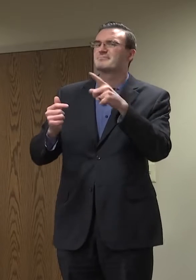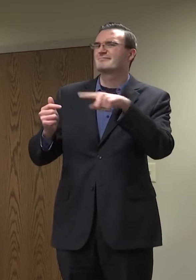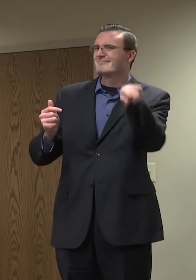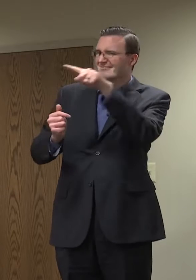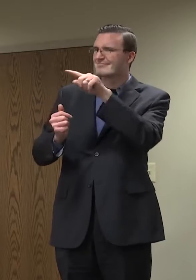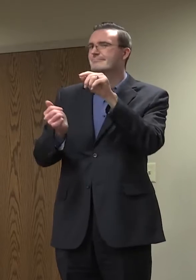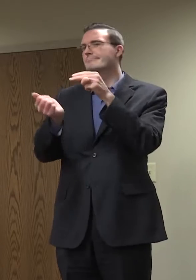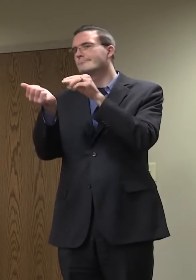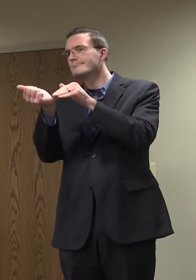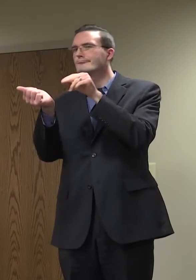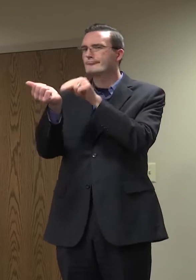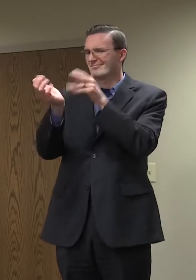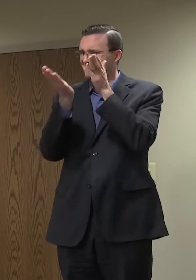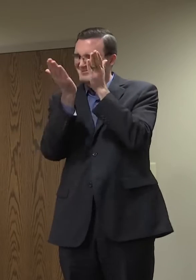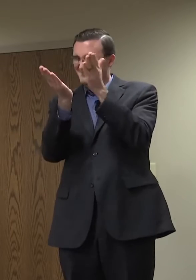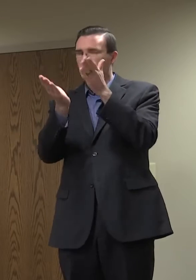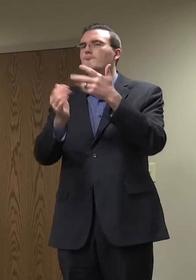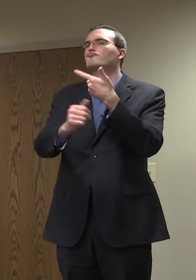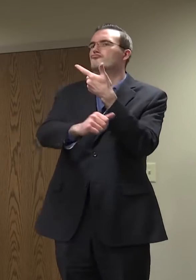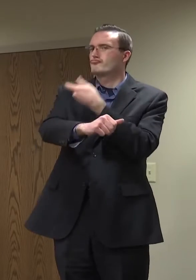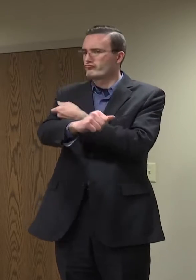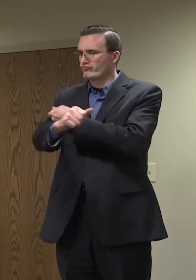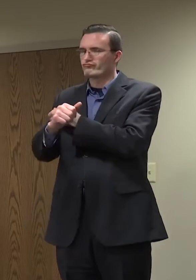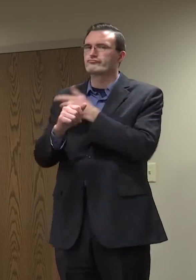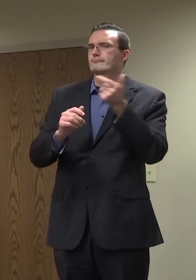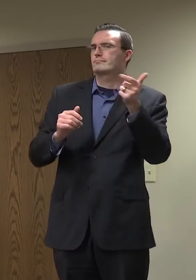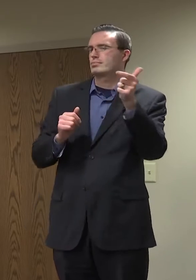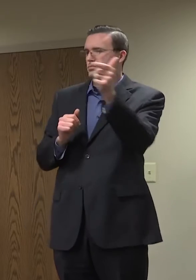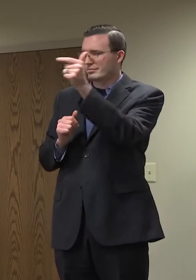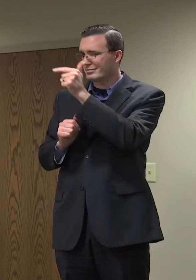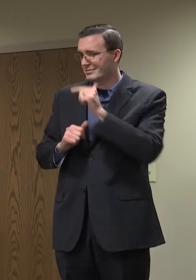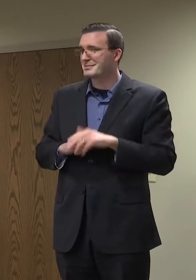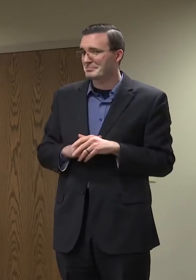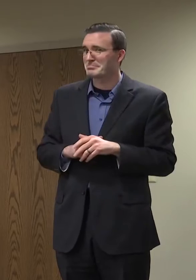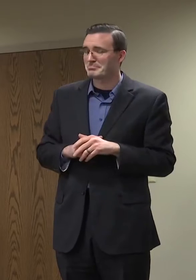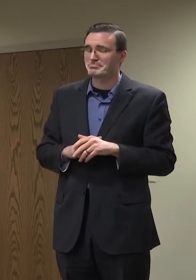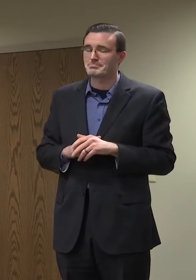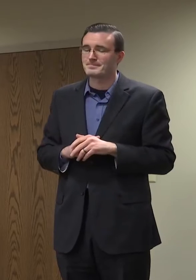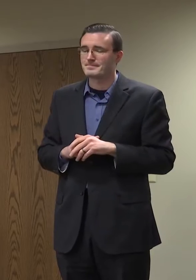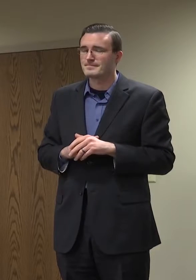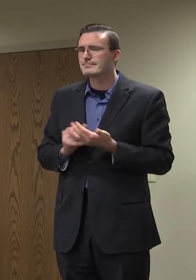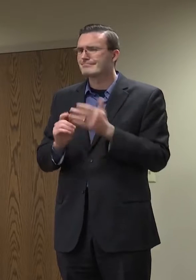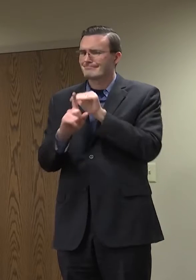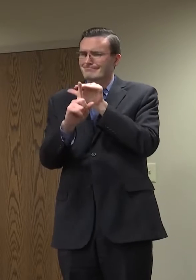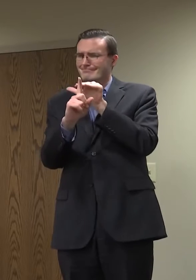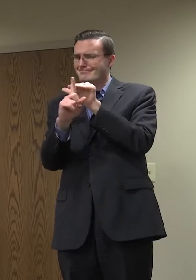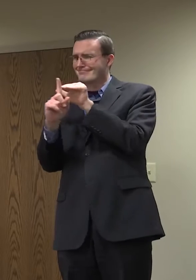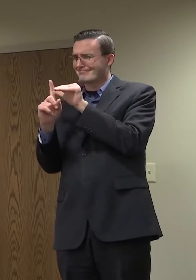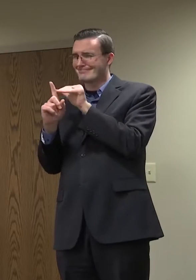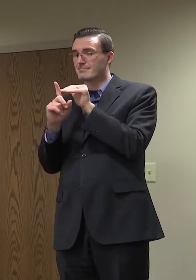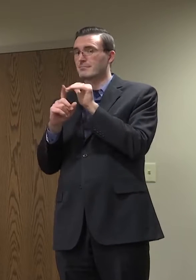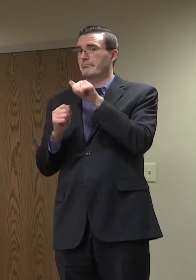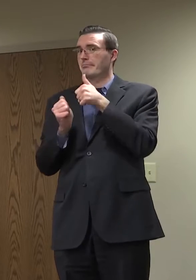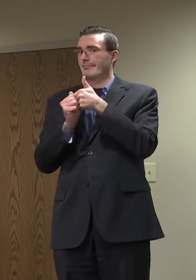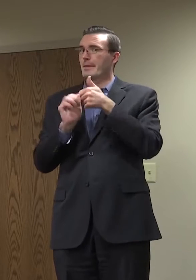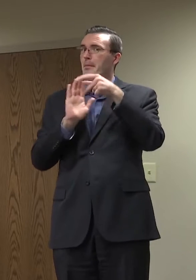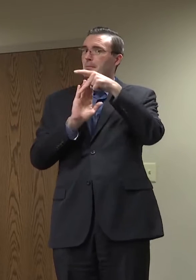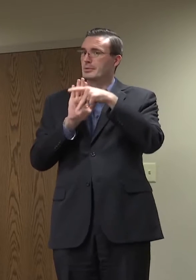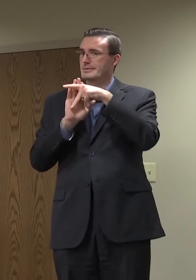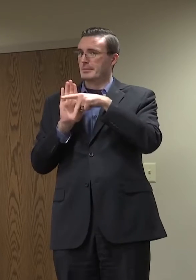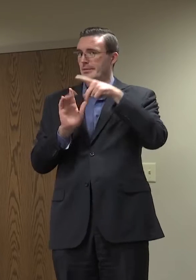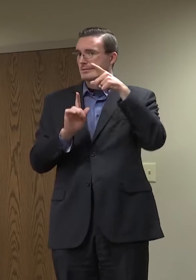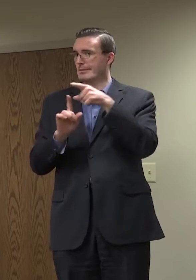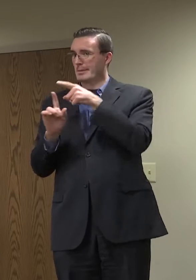walls. A couple of reminders, though, of general principles as we move through this. We're very excited. This